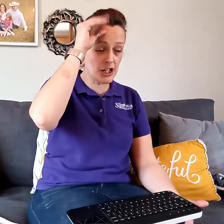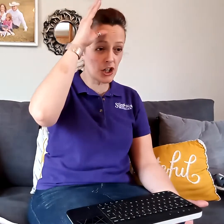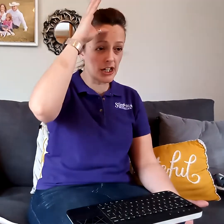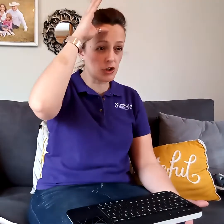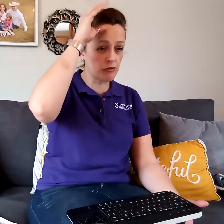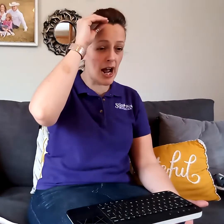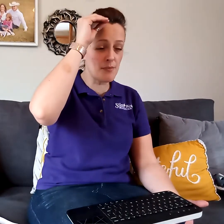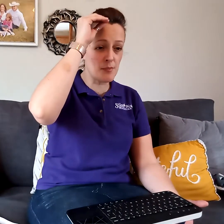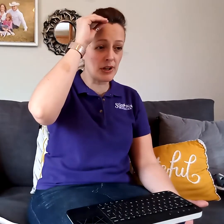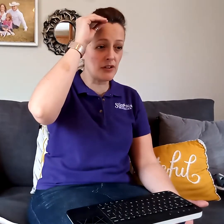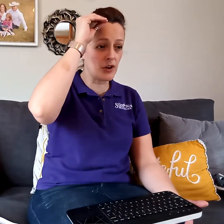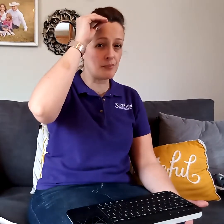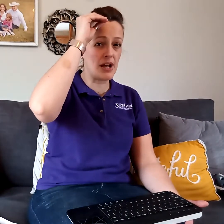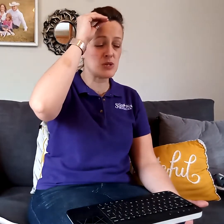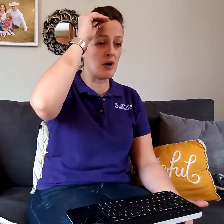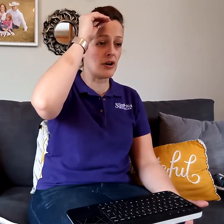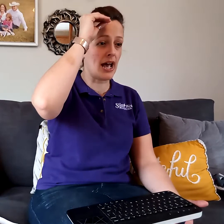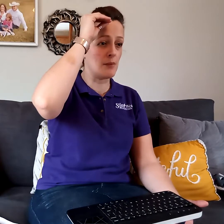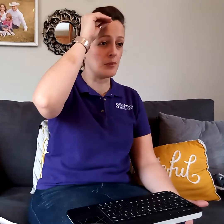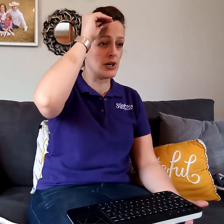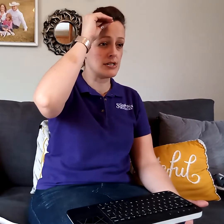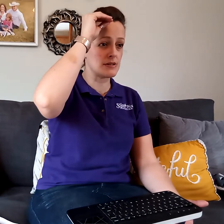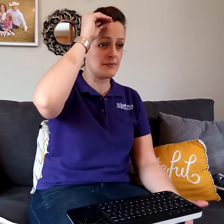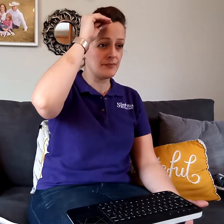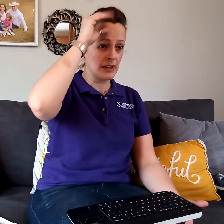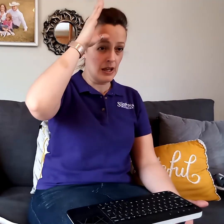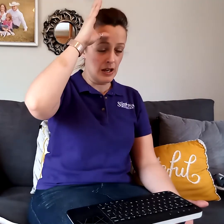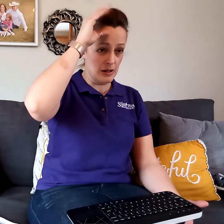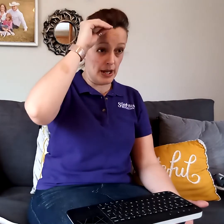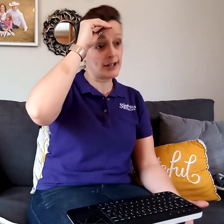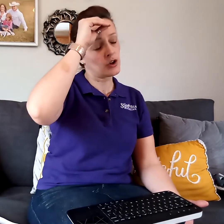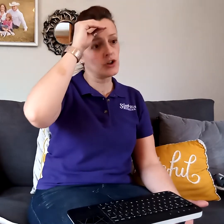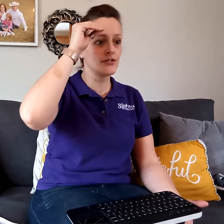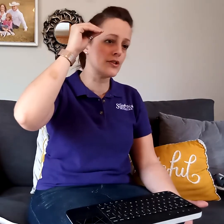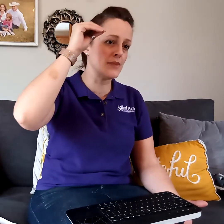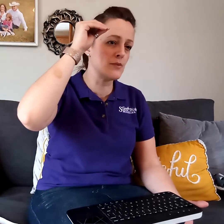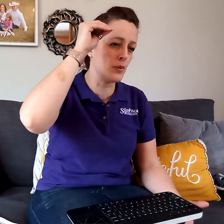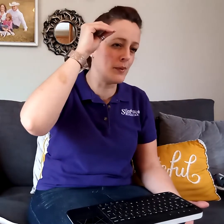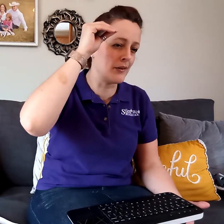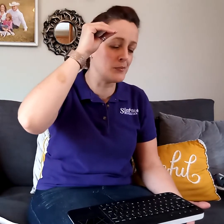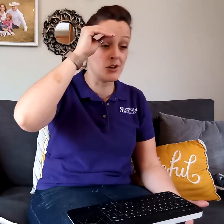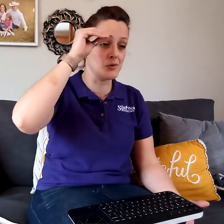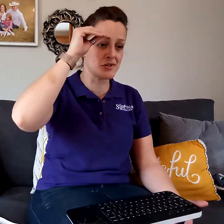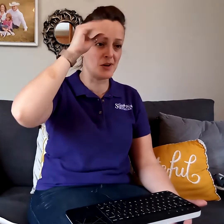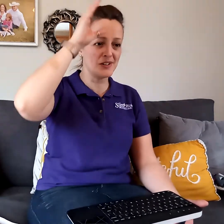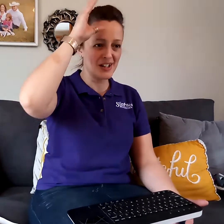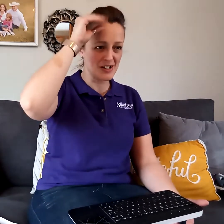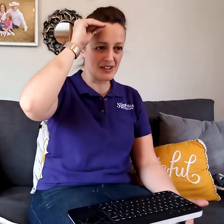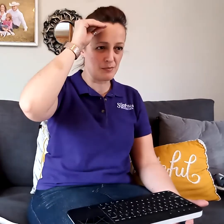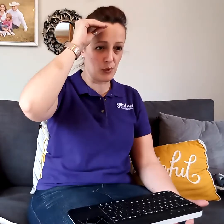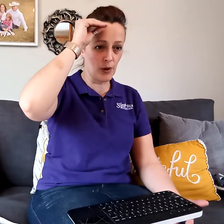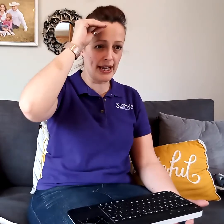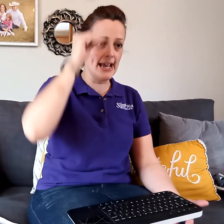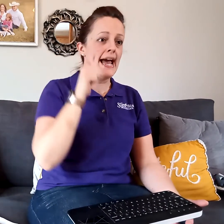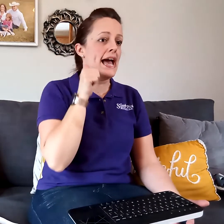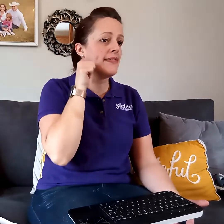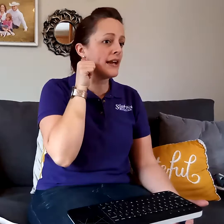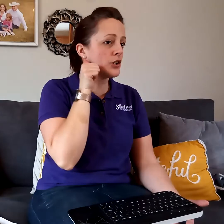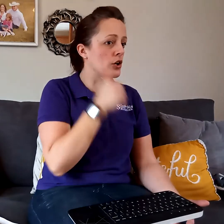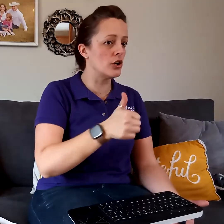going to grab the bill of your baseball cap, boys. And girls, sometimes we wear them too, so. Boy, and then girl, you're going